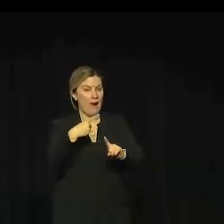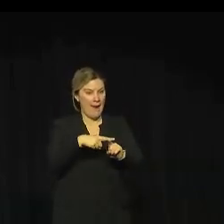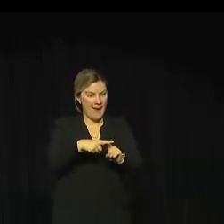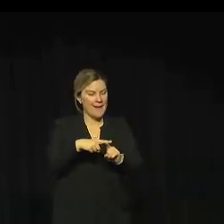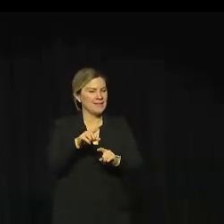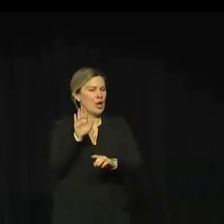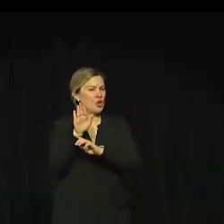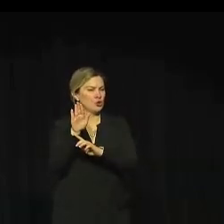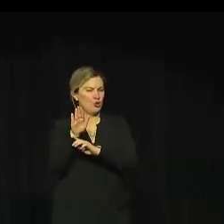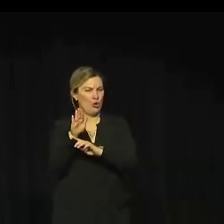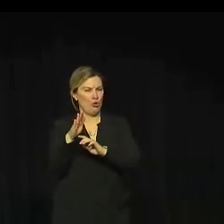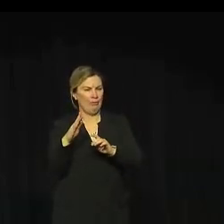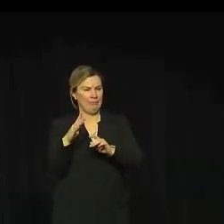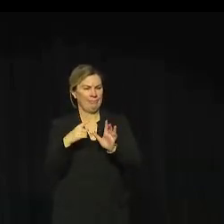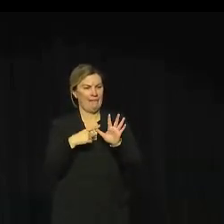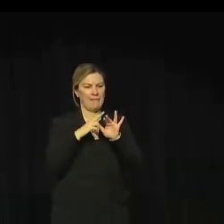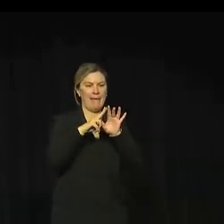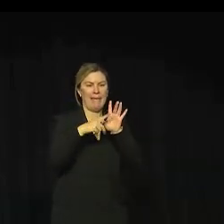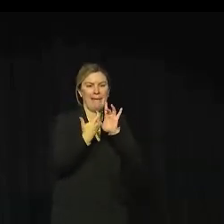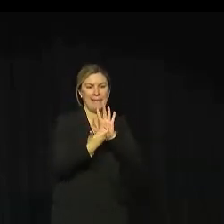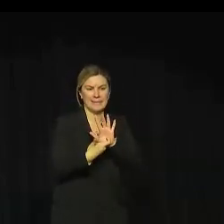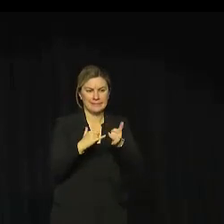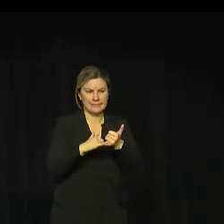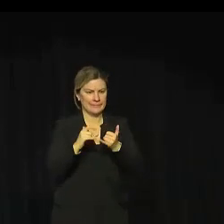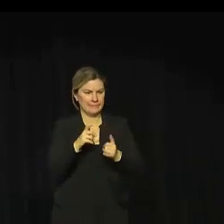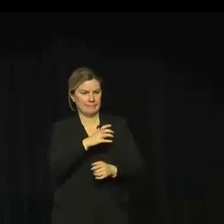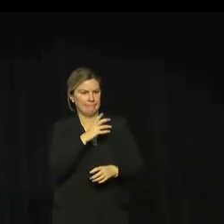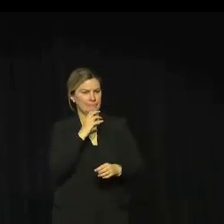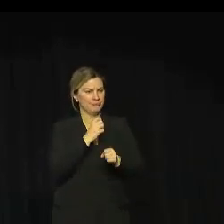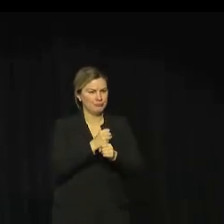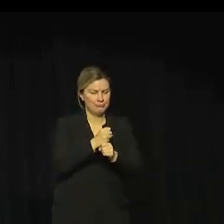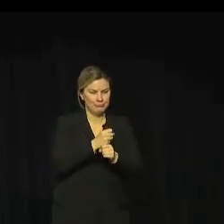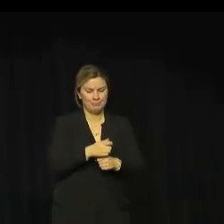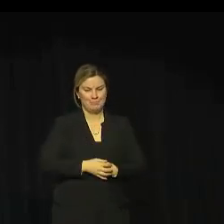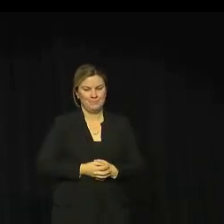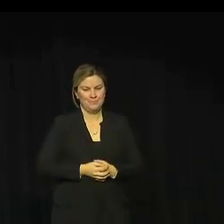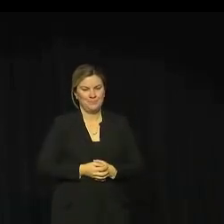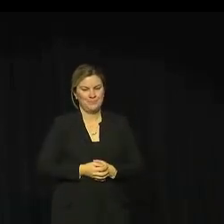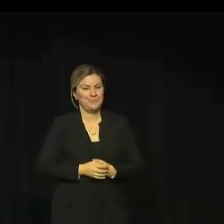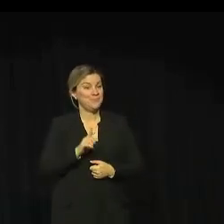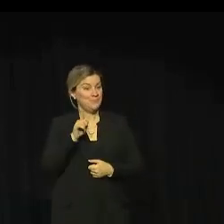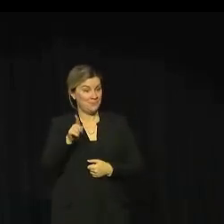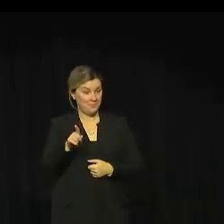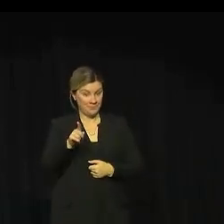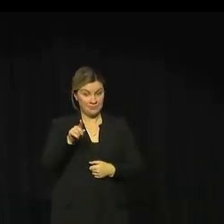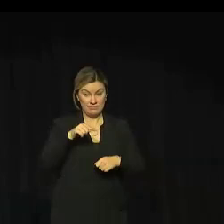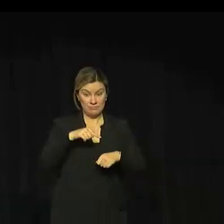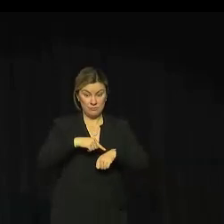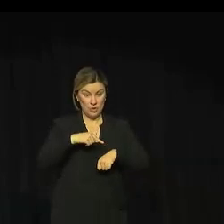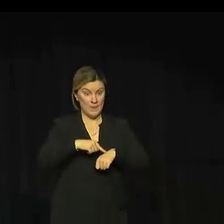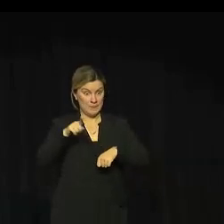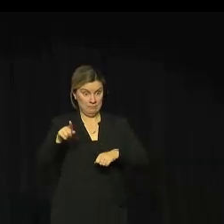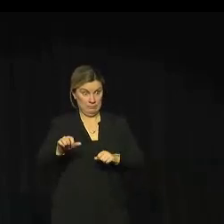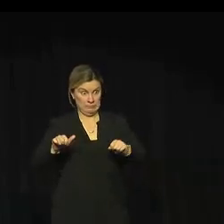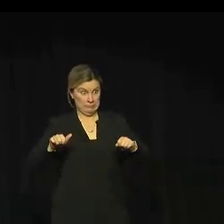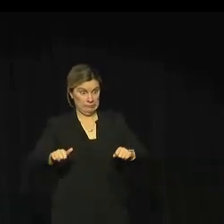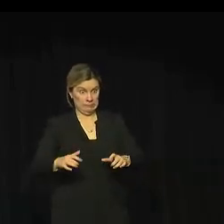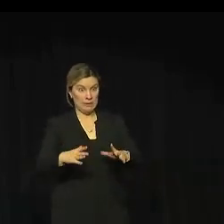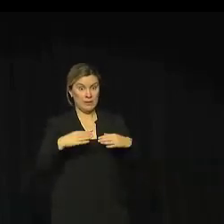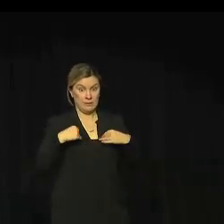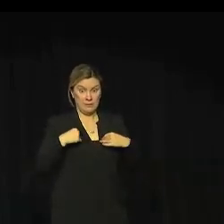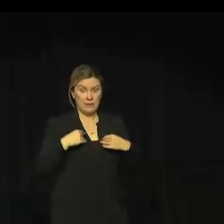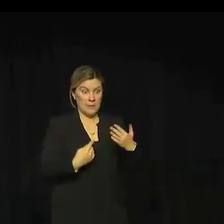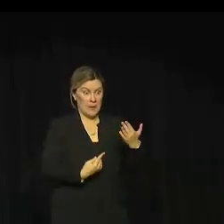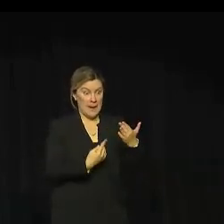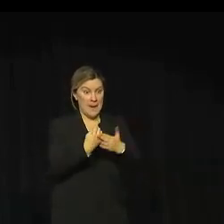Affairs. And he had been in the chair at the moment when the Universal